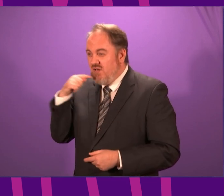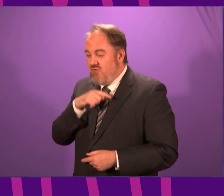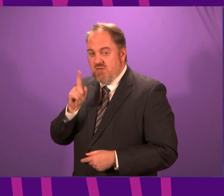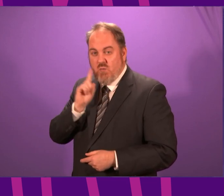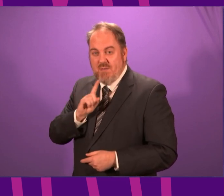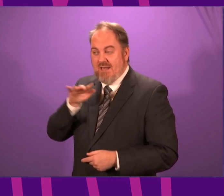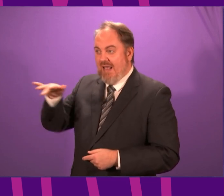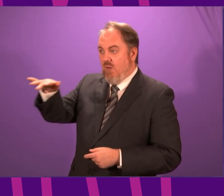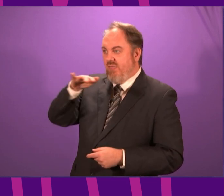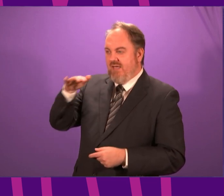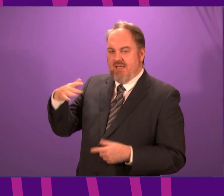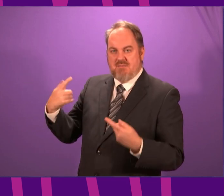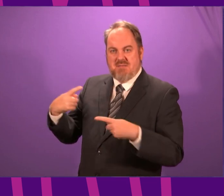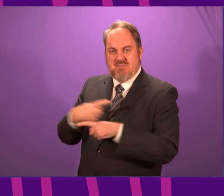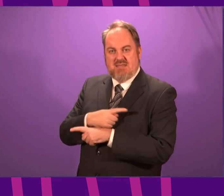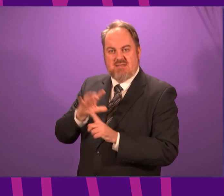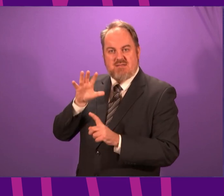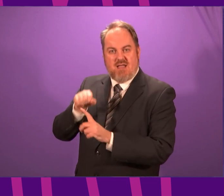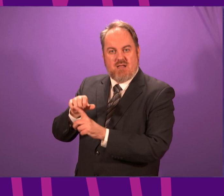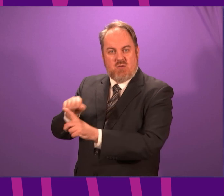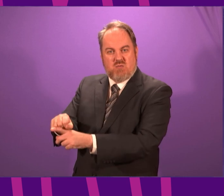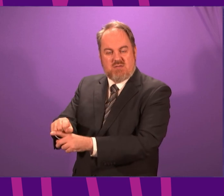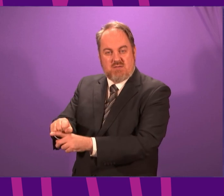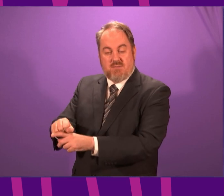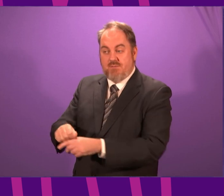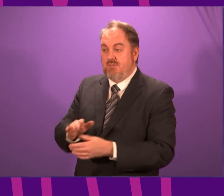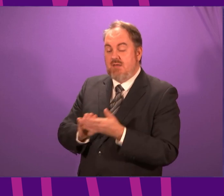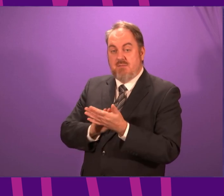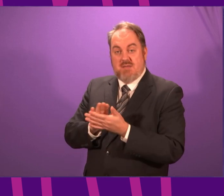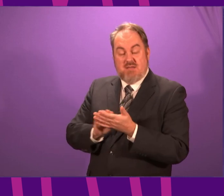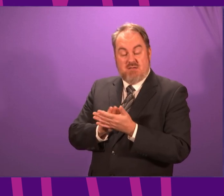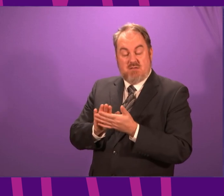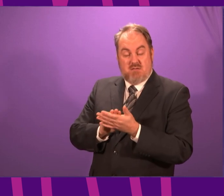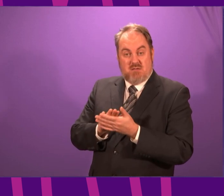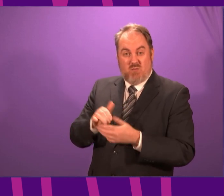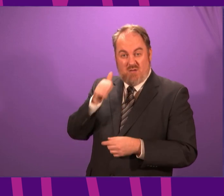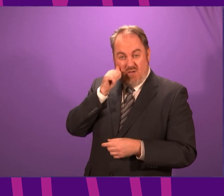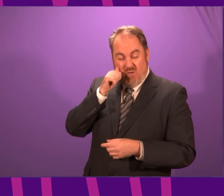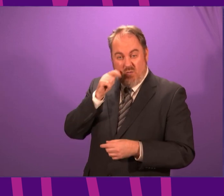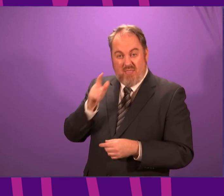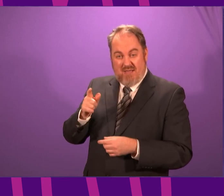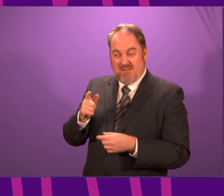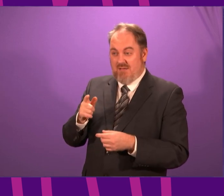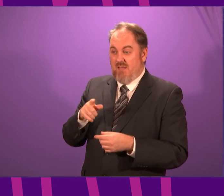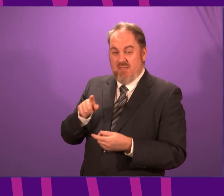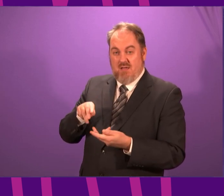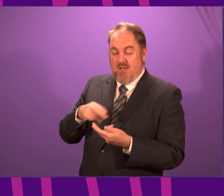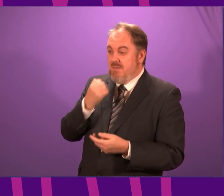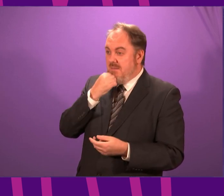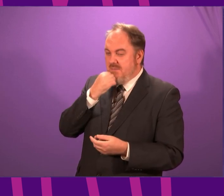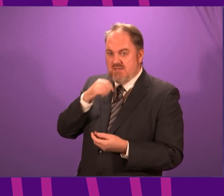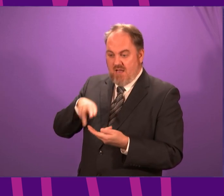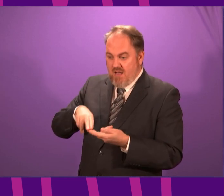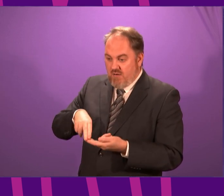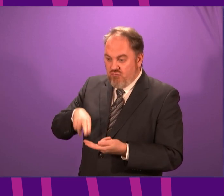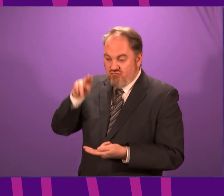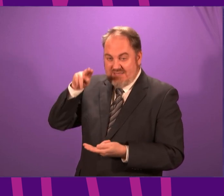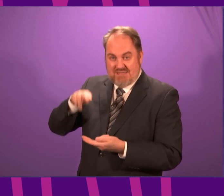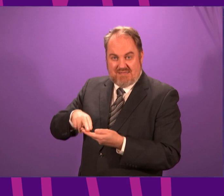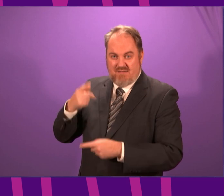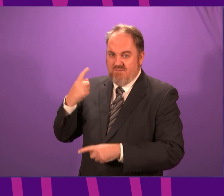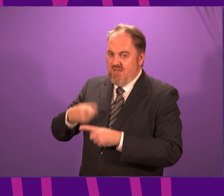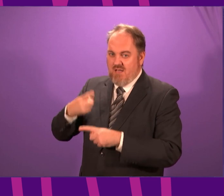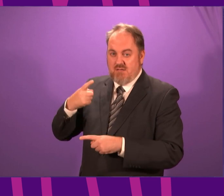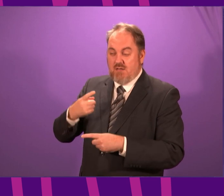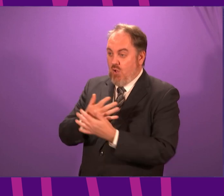charities. Youth unemployment in Scotland now sits at 14.5%, more than double what it was in February of this year alone. People